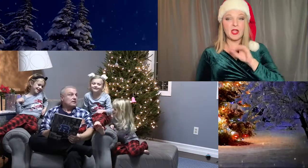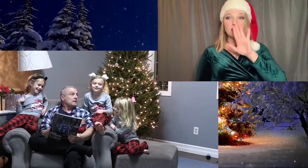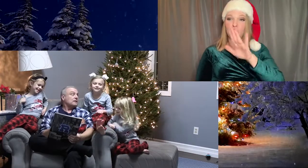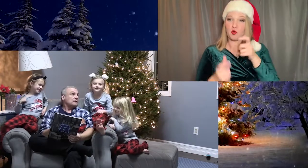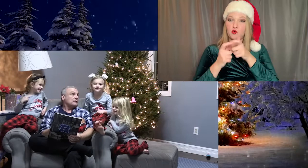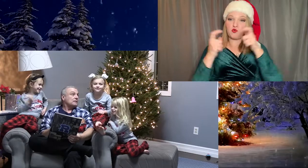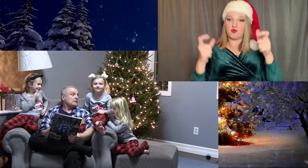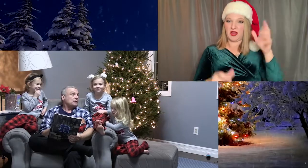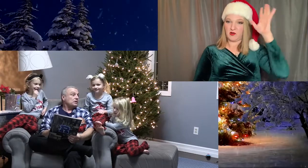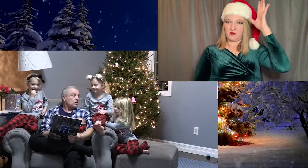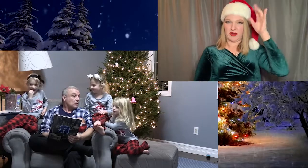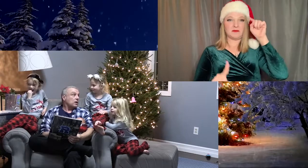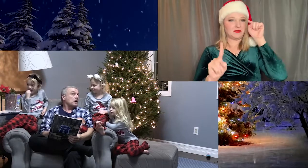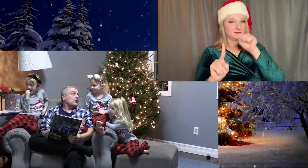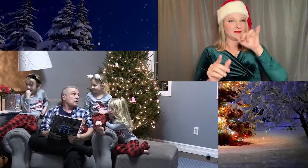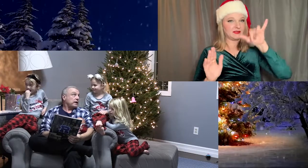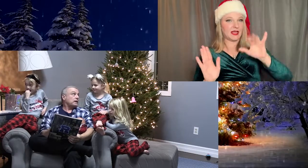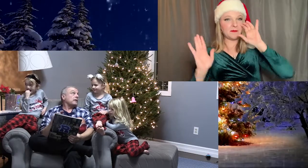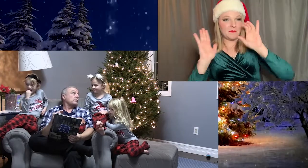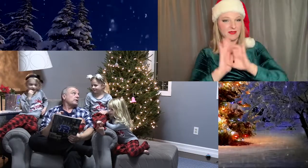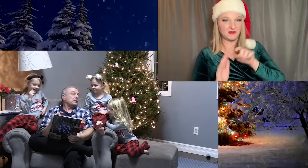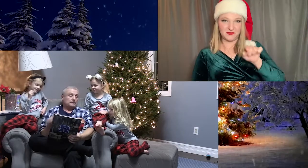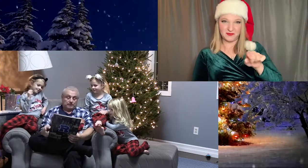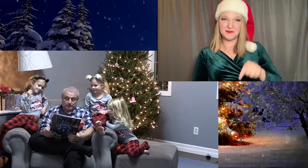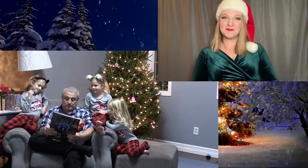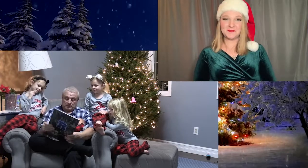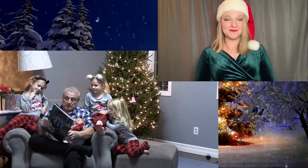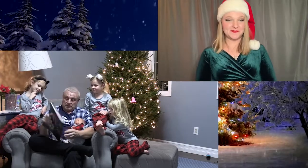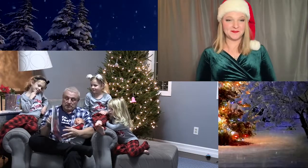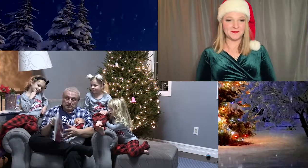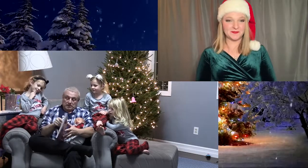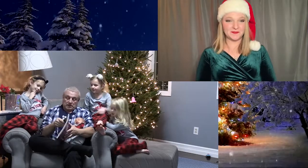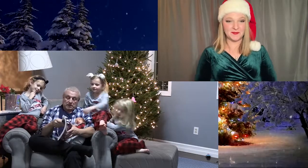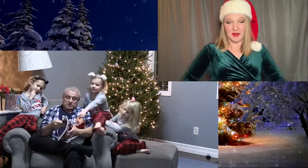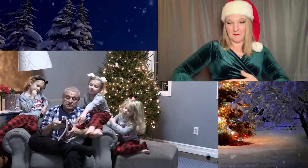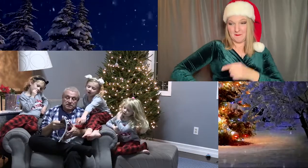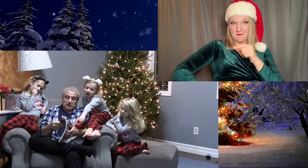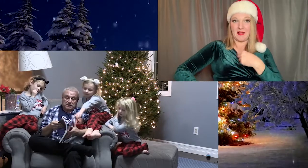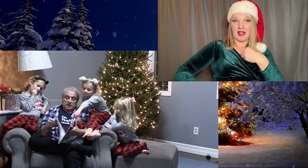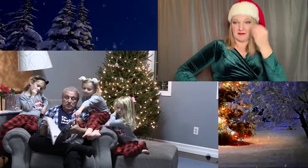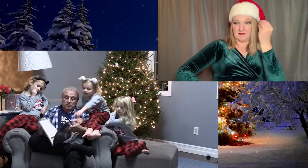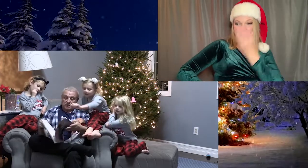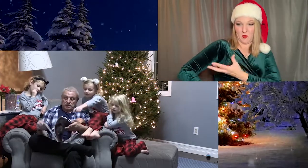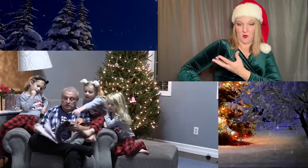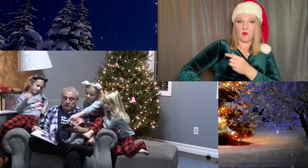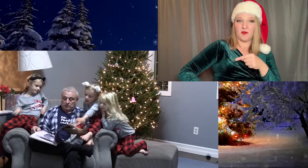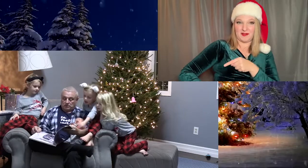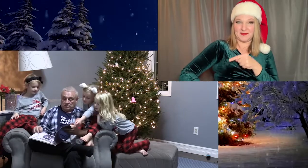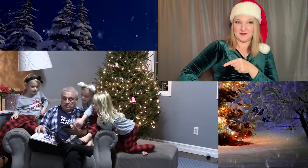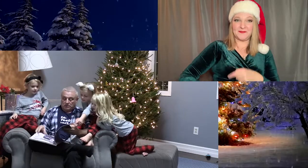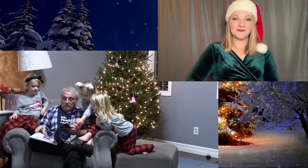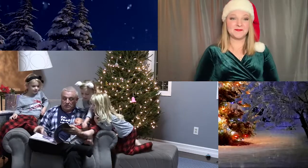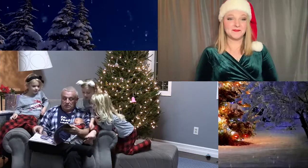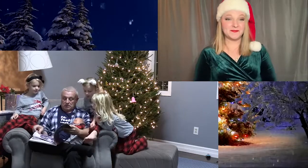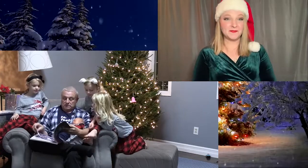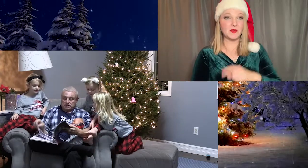And your great-grandpa. And